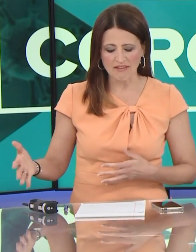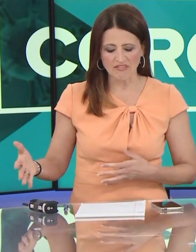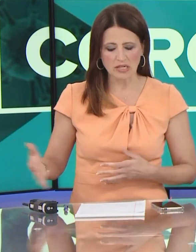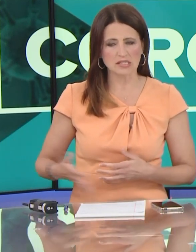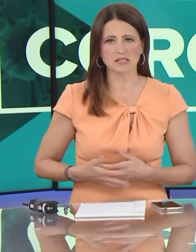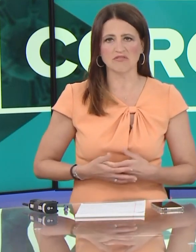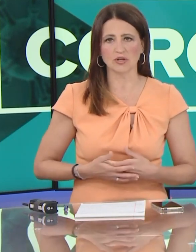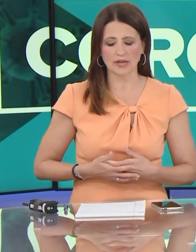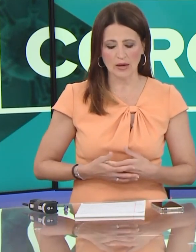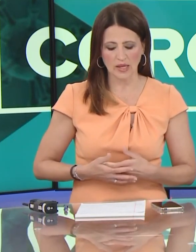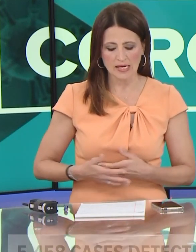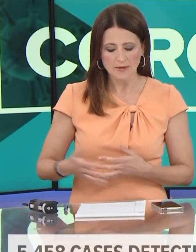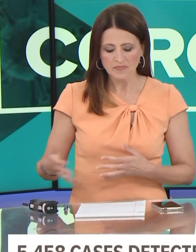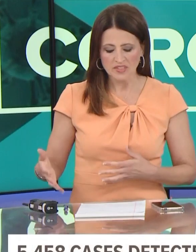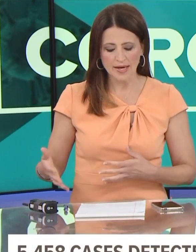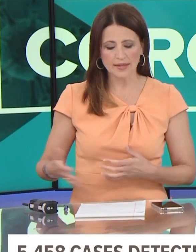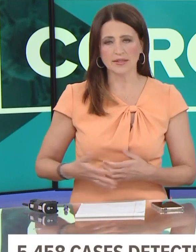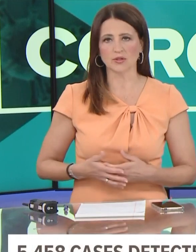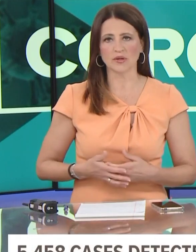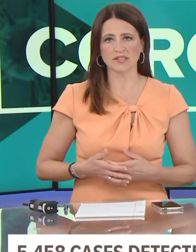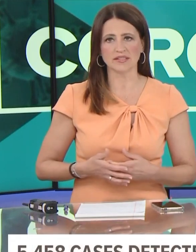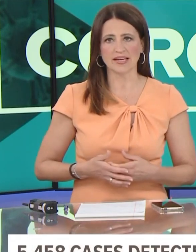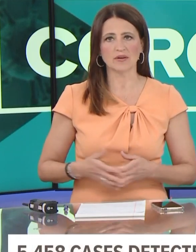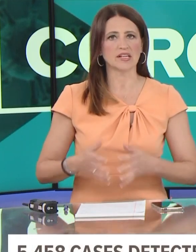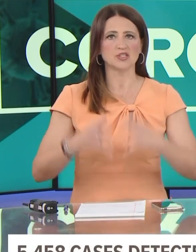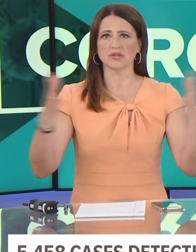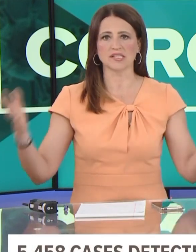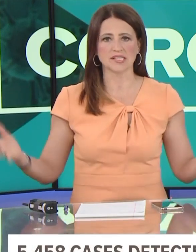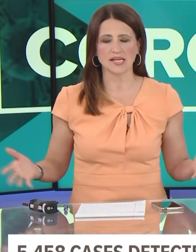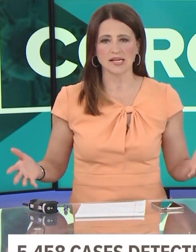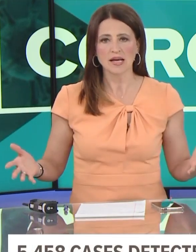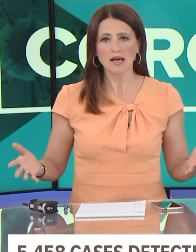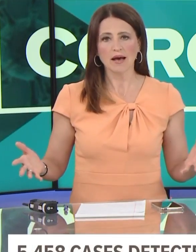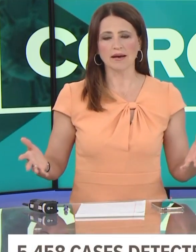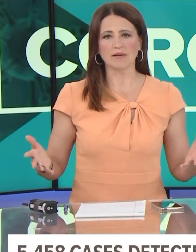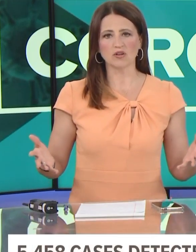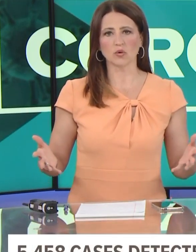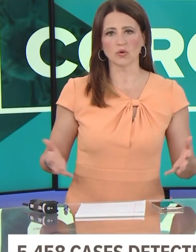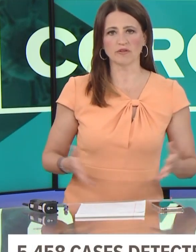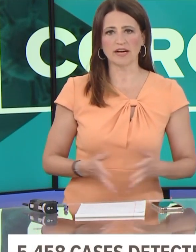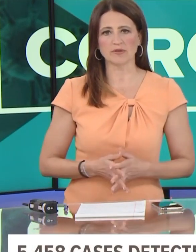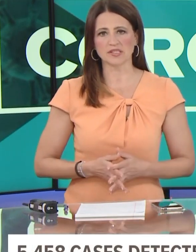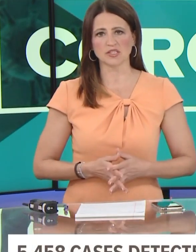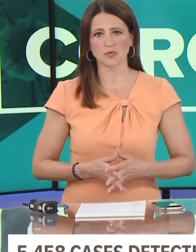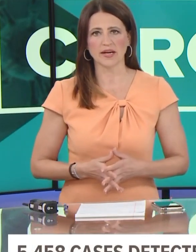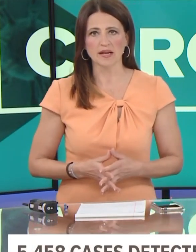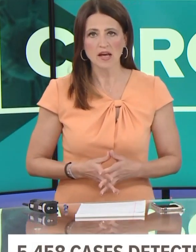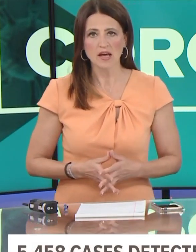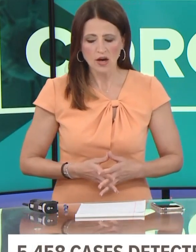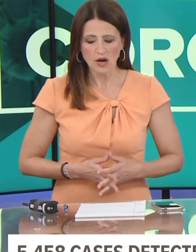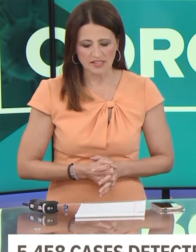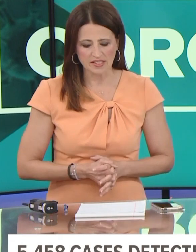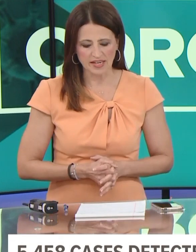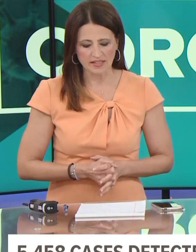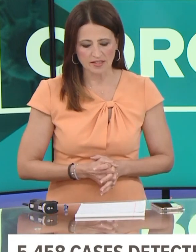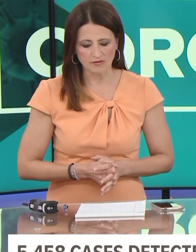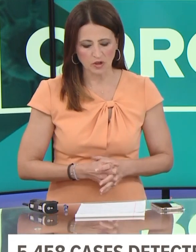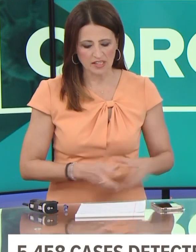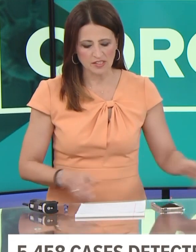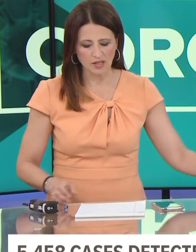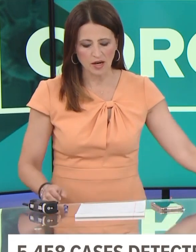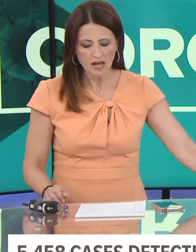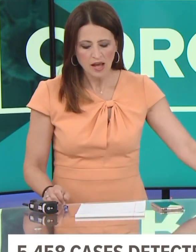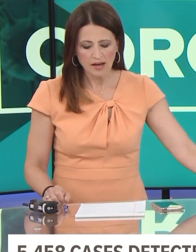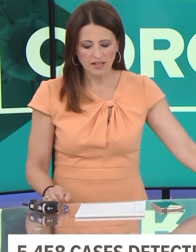Pulaski, 11 in Sevier County, 10 in Crittenden County. As you can see, coronavirus is spread all through the state